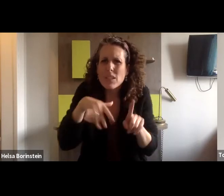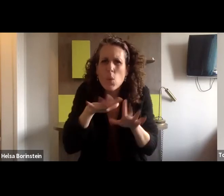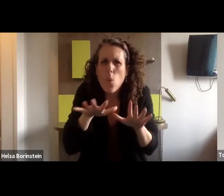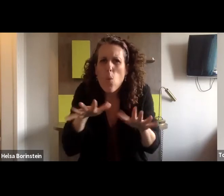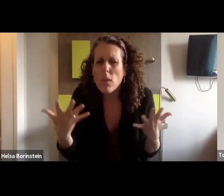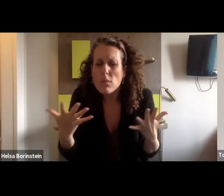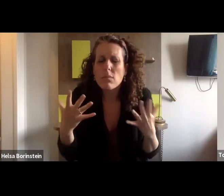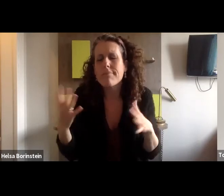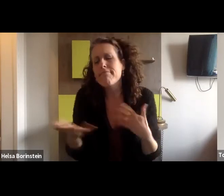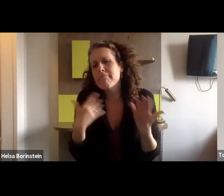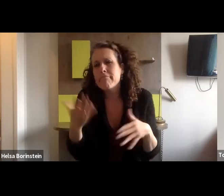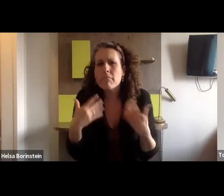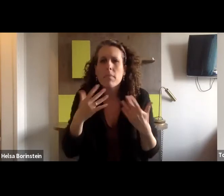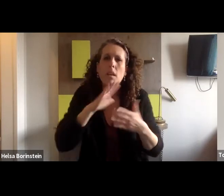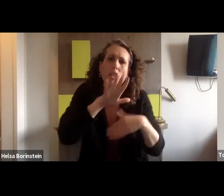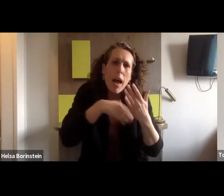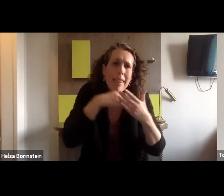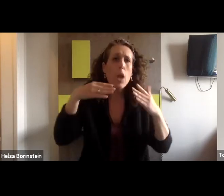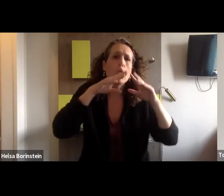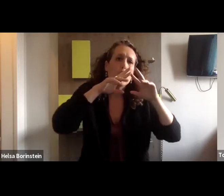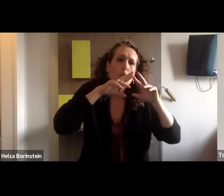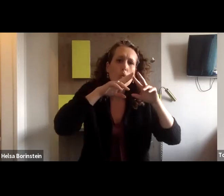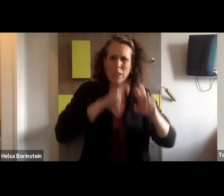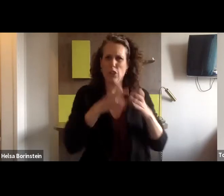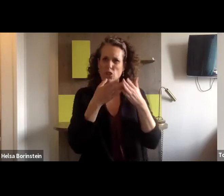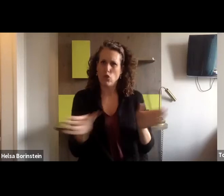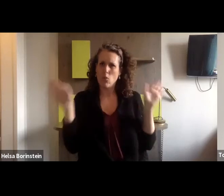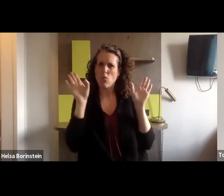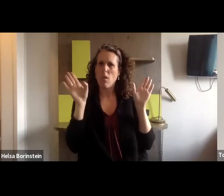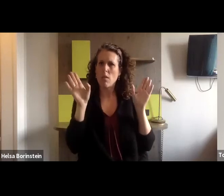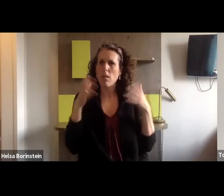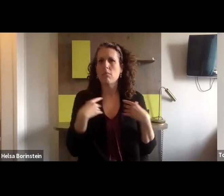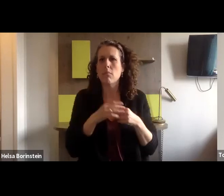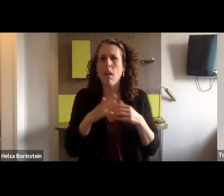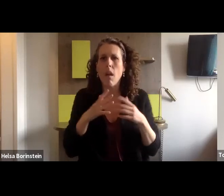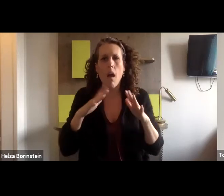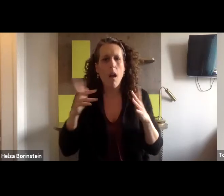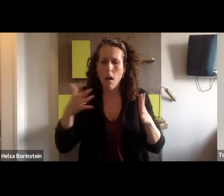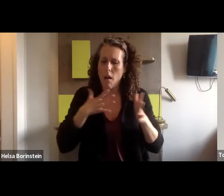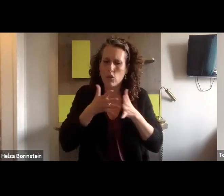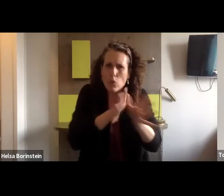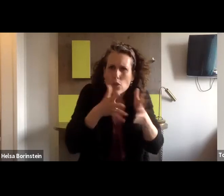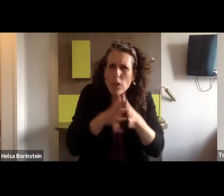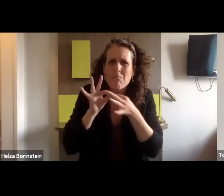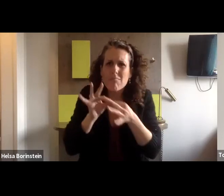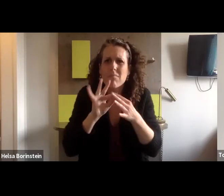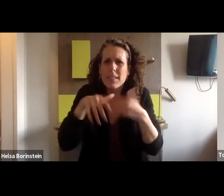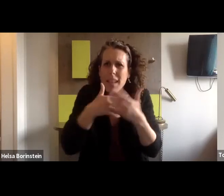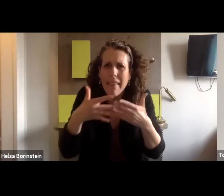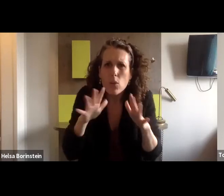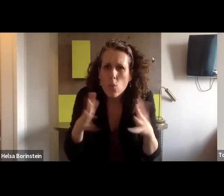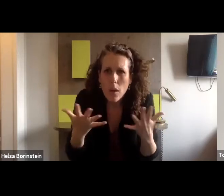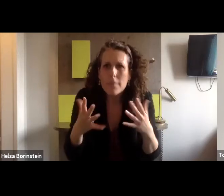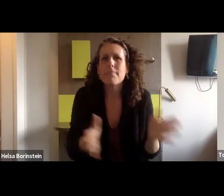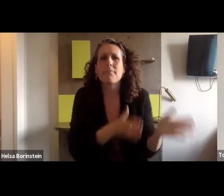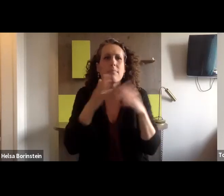speaking about sign language research in more general terms, about the description of sign languages, about